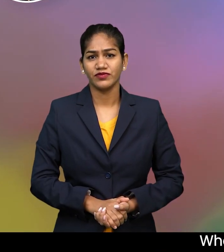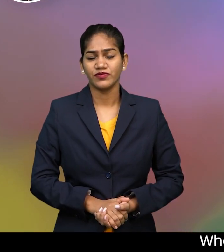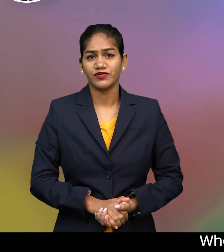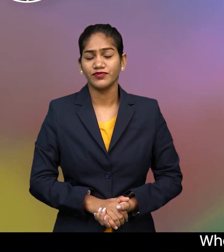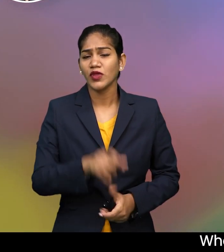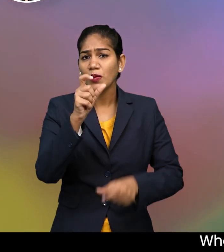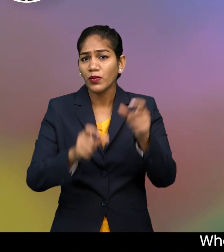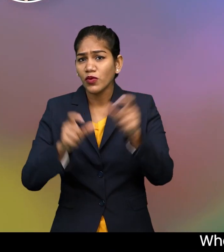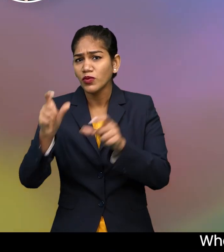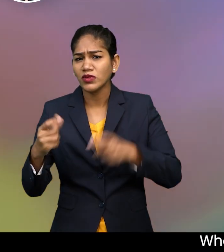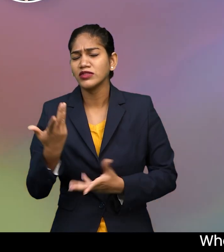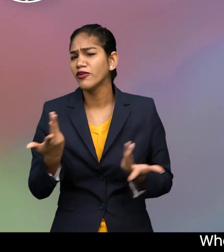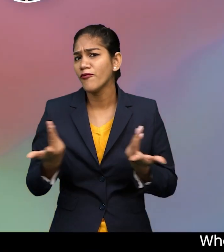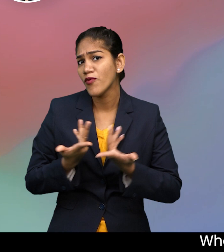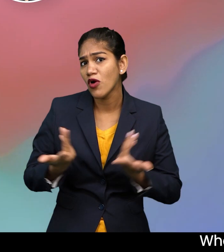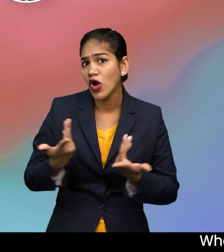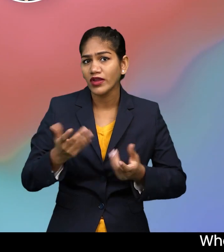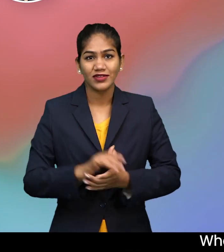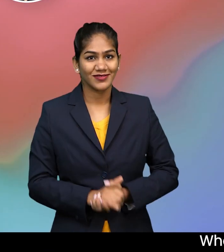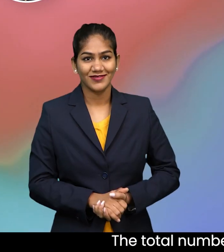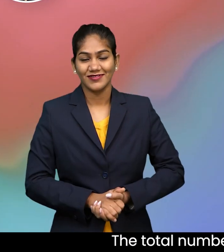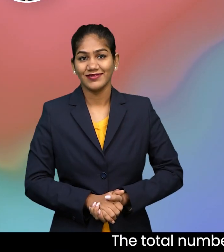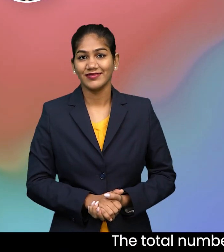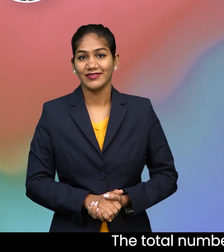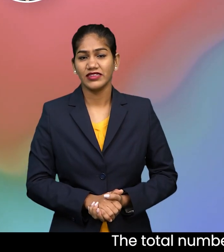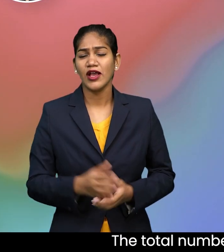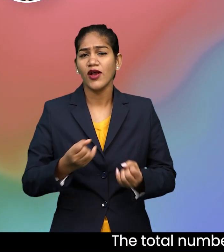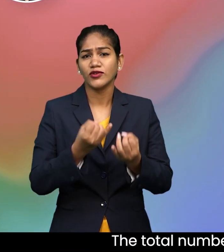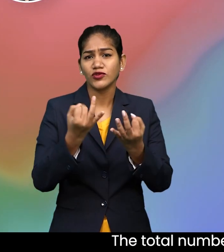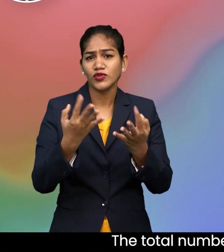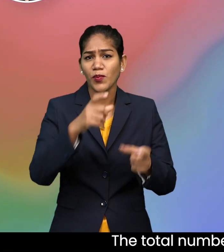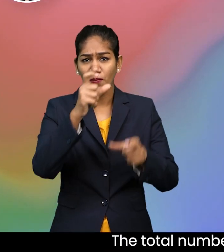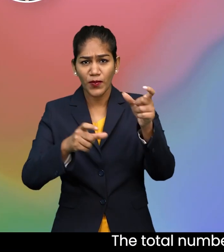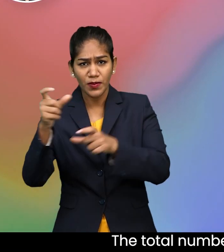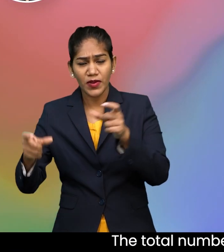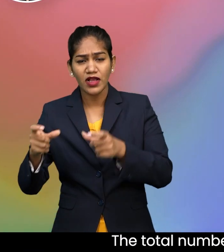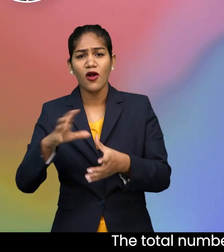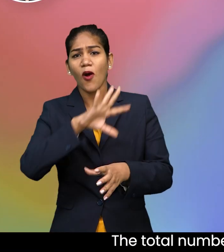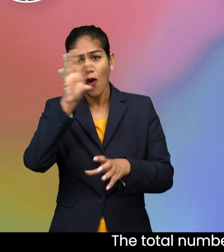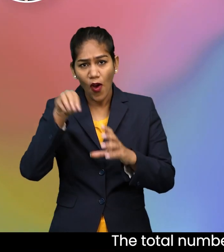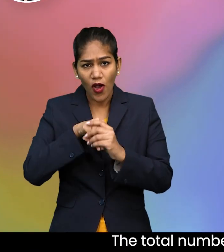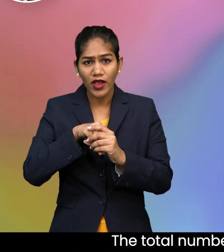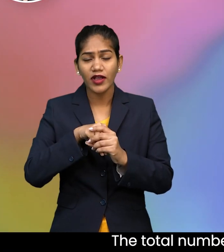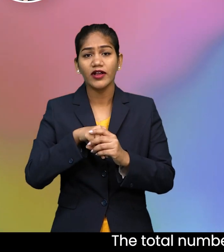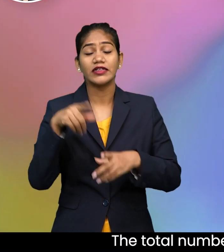What is population? The total number of people inhabiting a